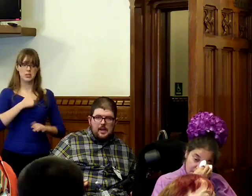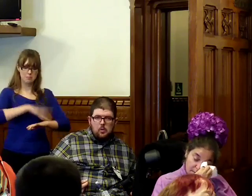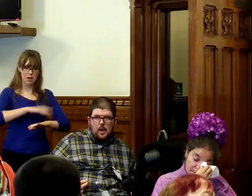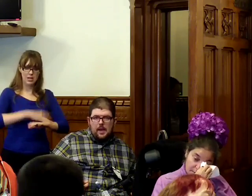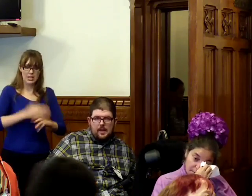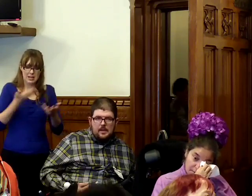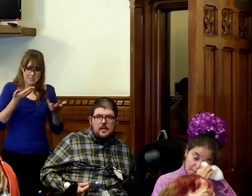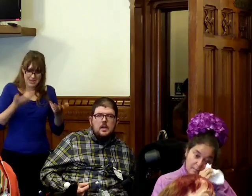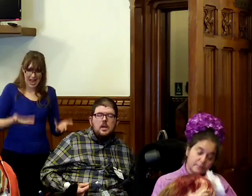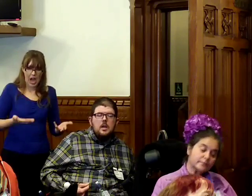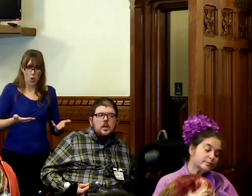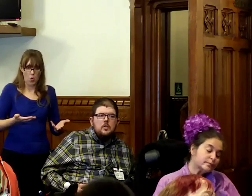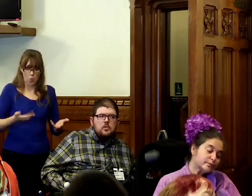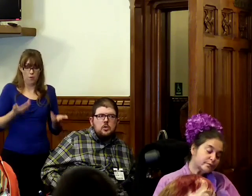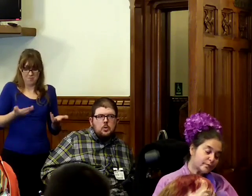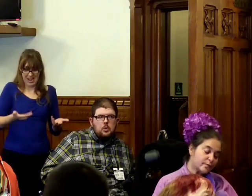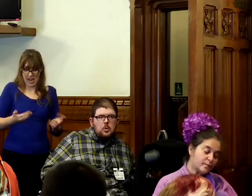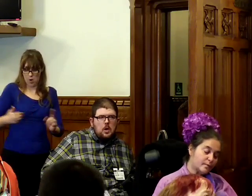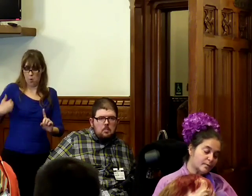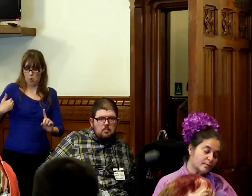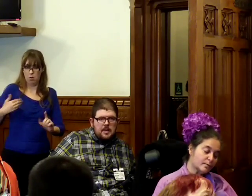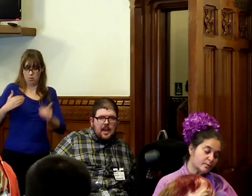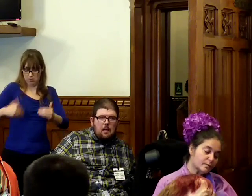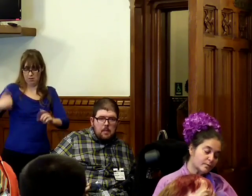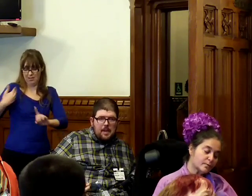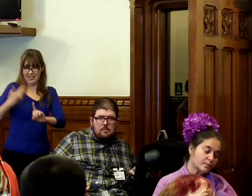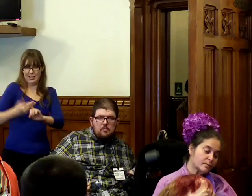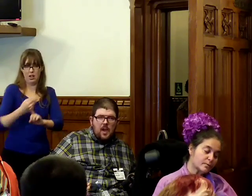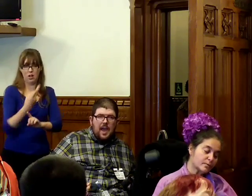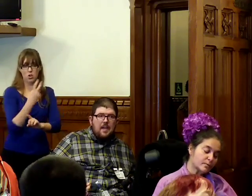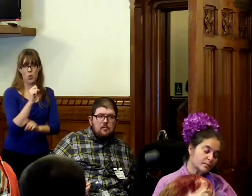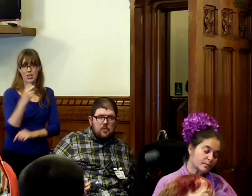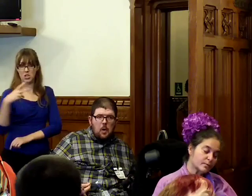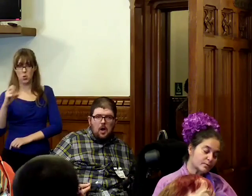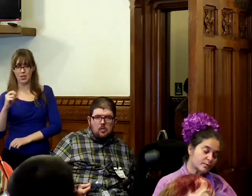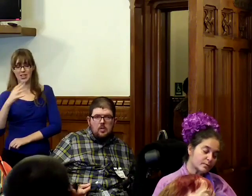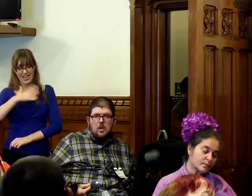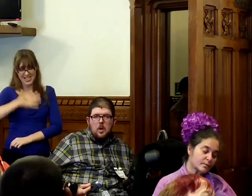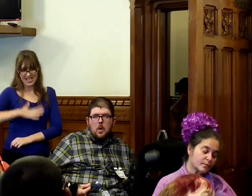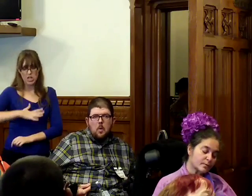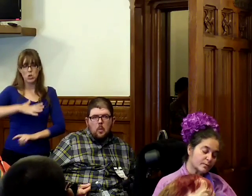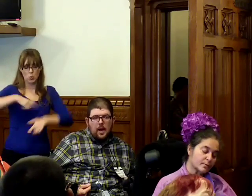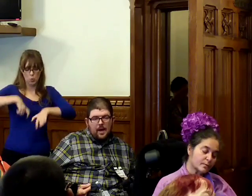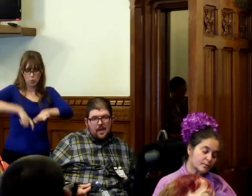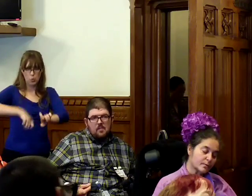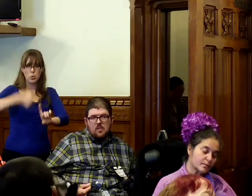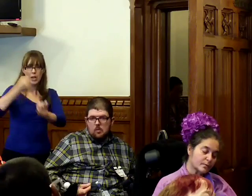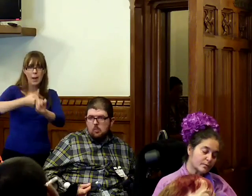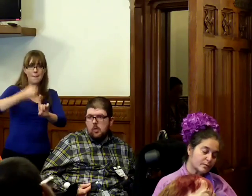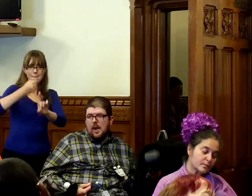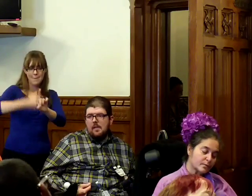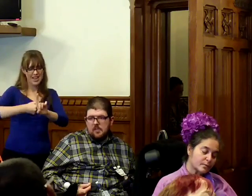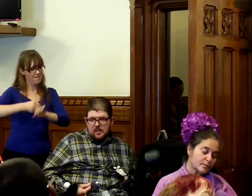until 2020 to campaign for everyone,